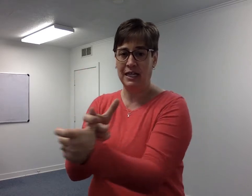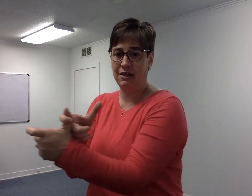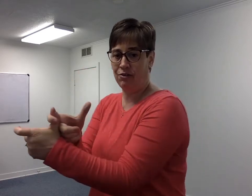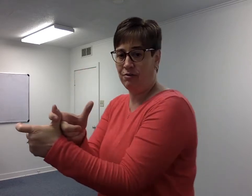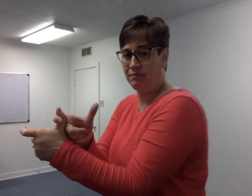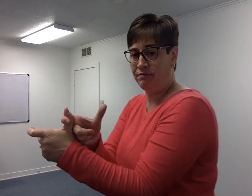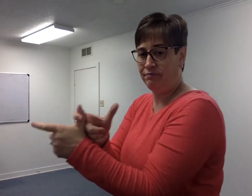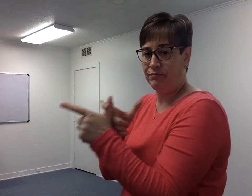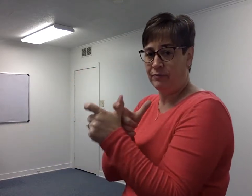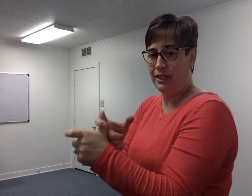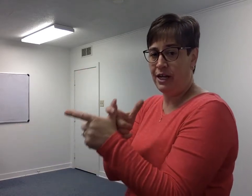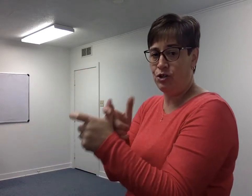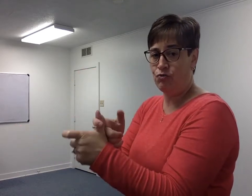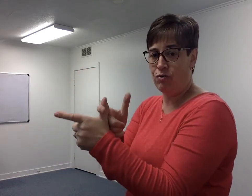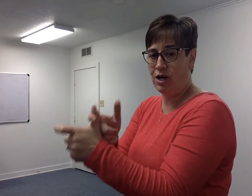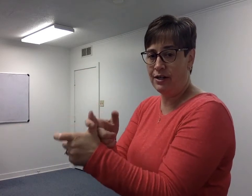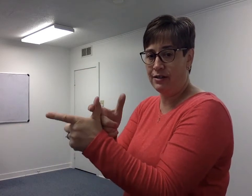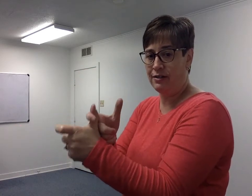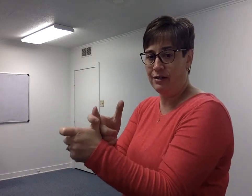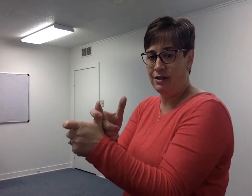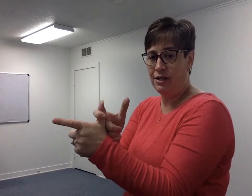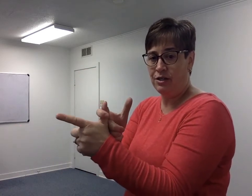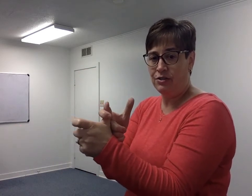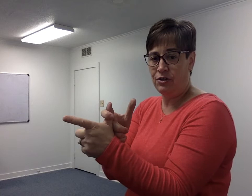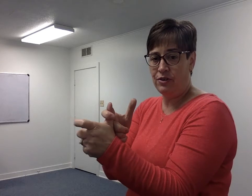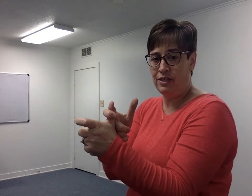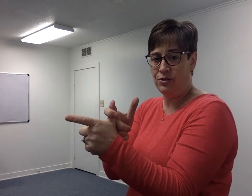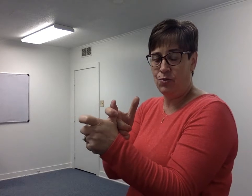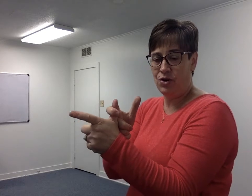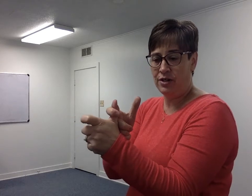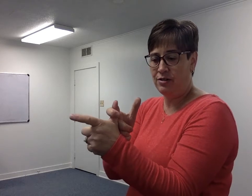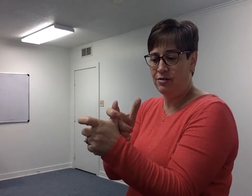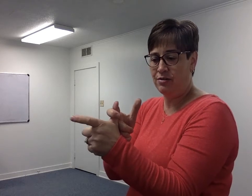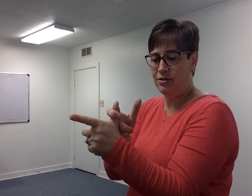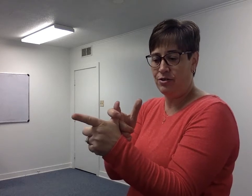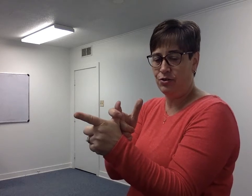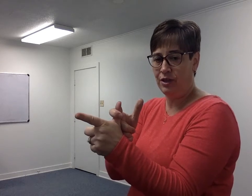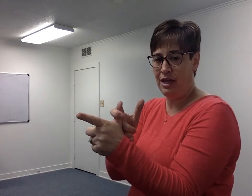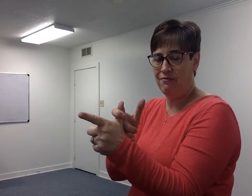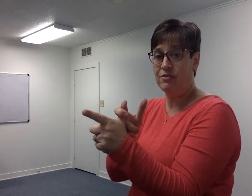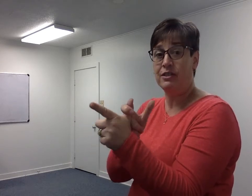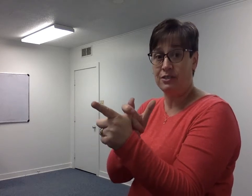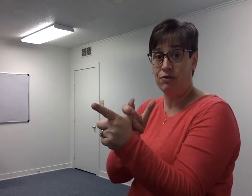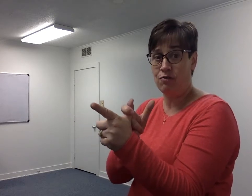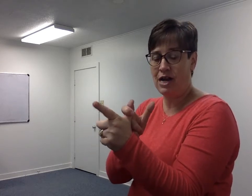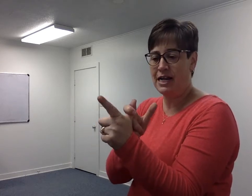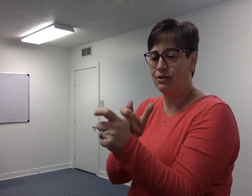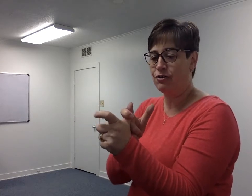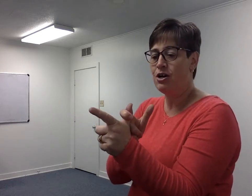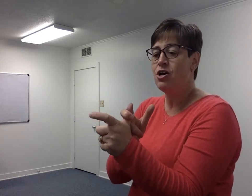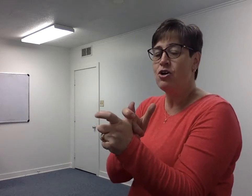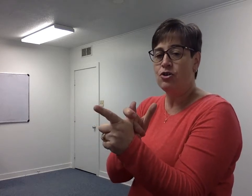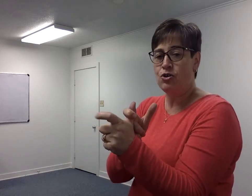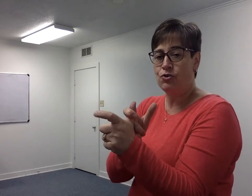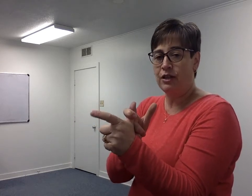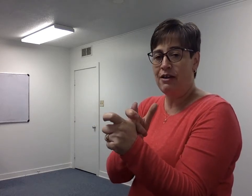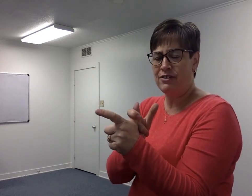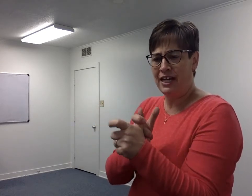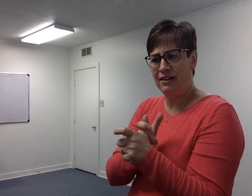together, and you run. So this one, your left, this is for a right-hander. Your left hand,